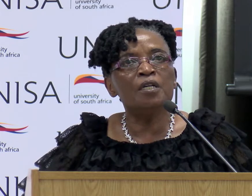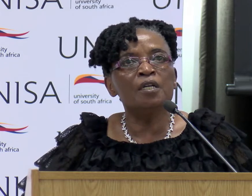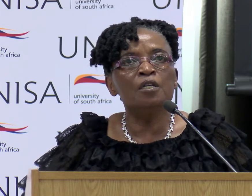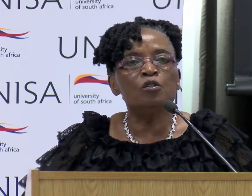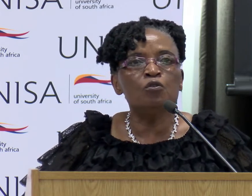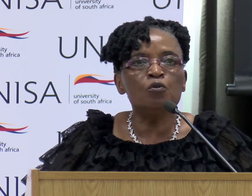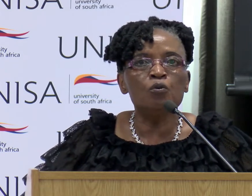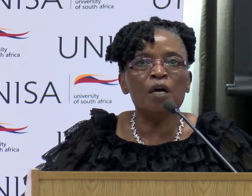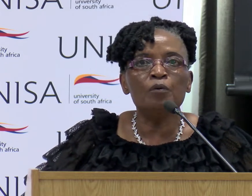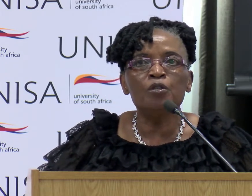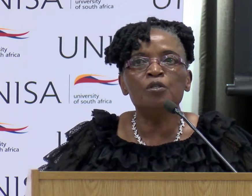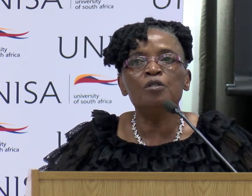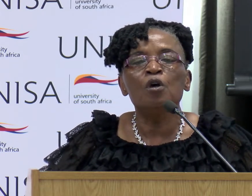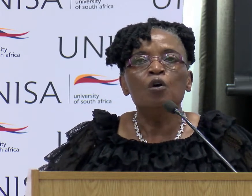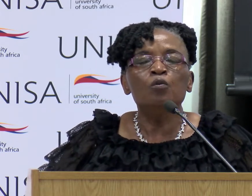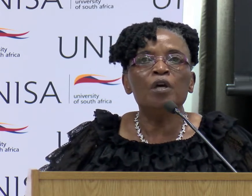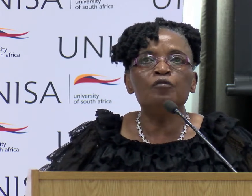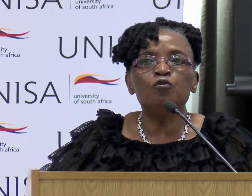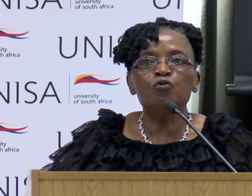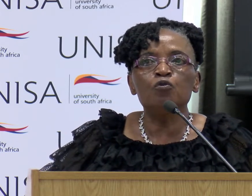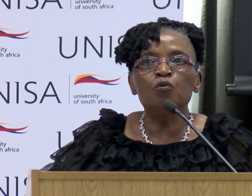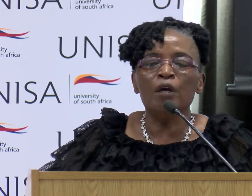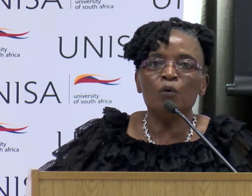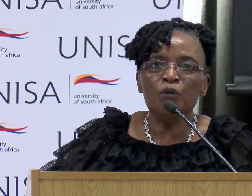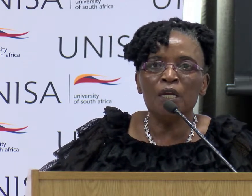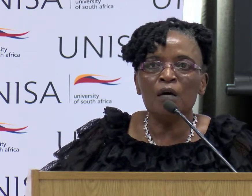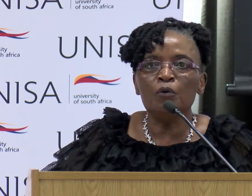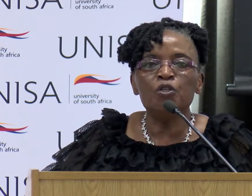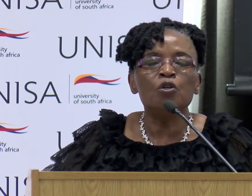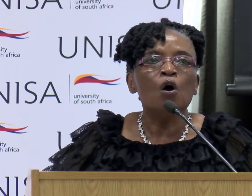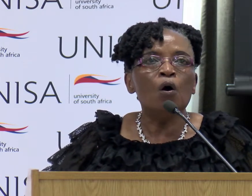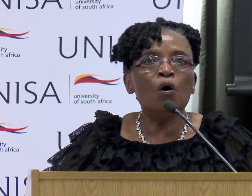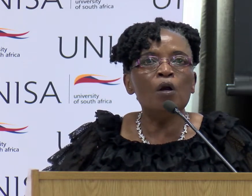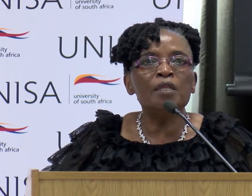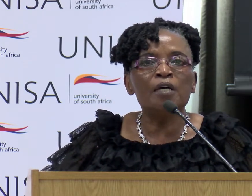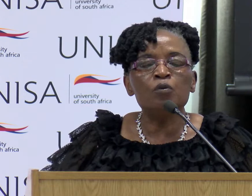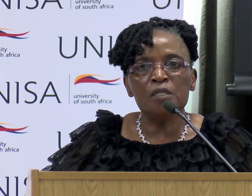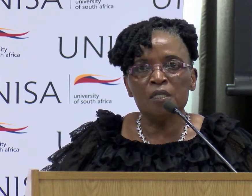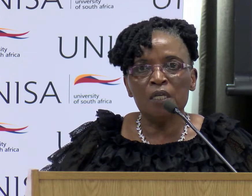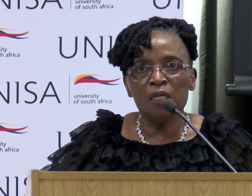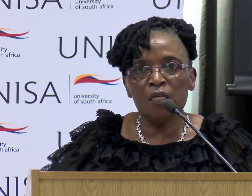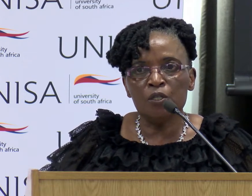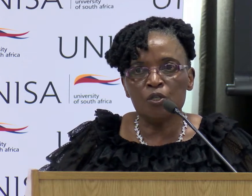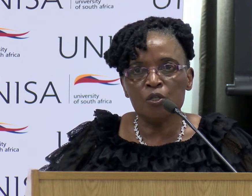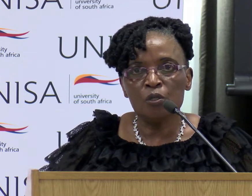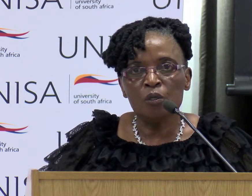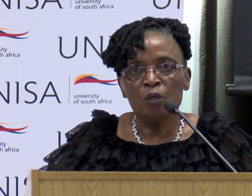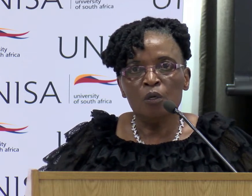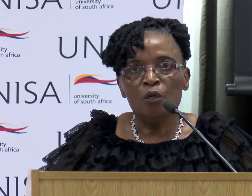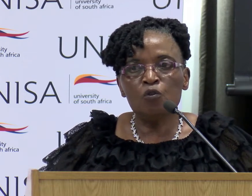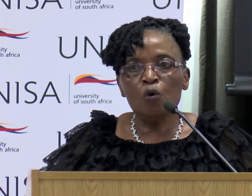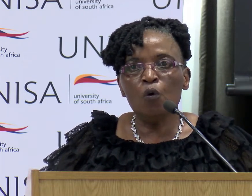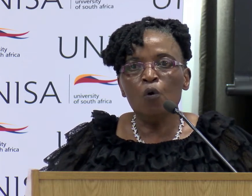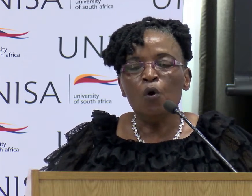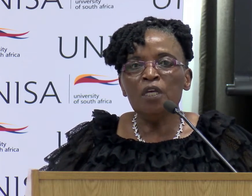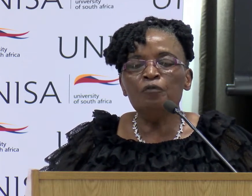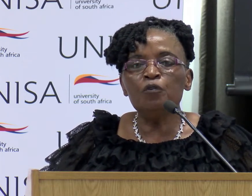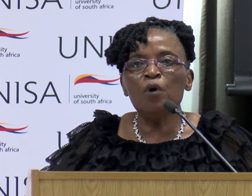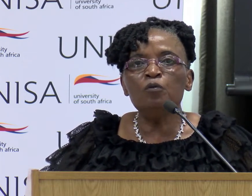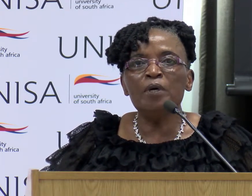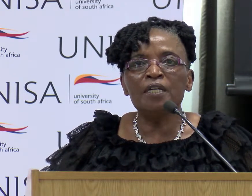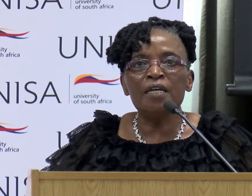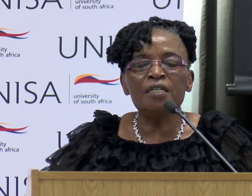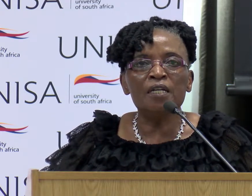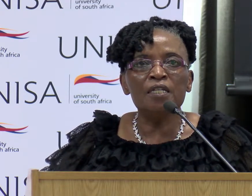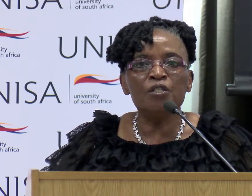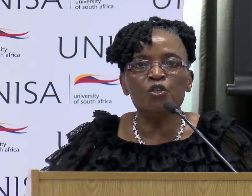you were majoring in Sesotho languages, you have to do a Nguni language. All that was in English. So even